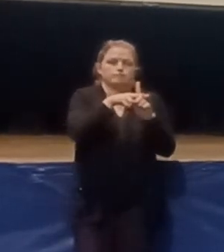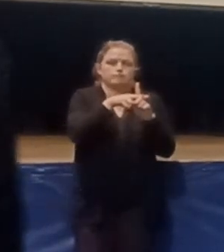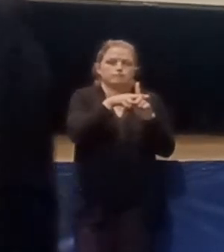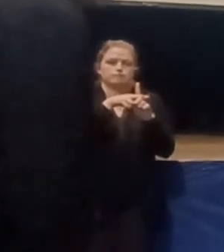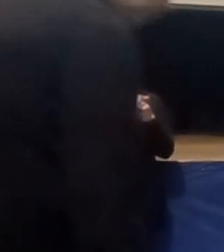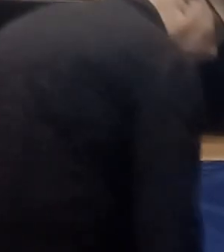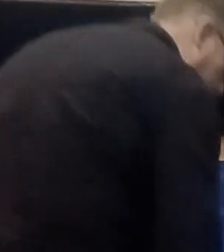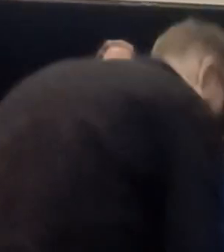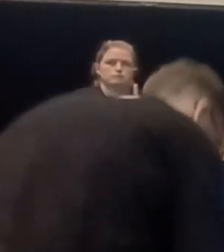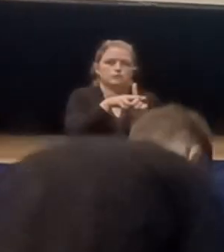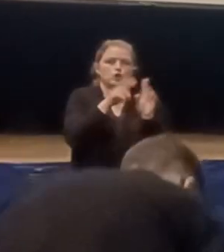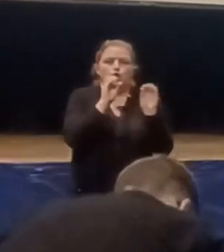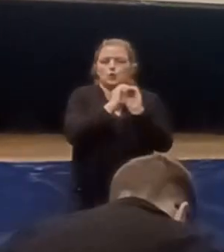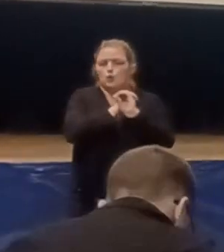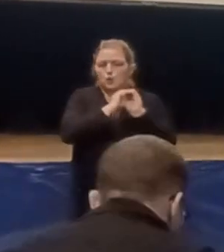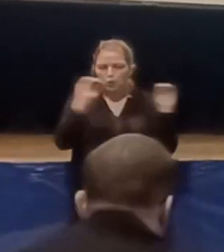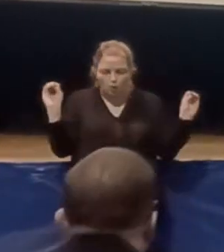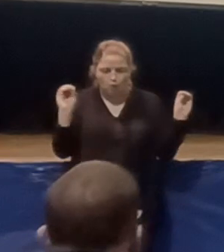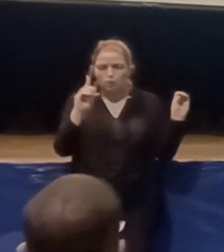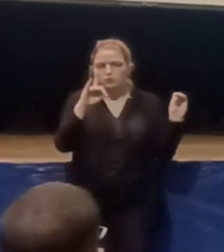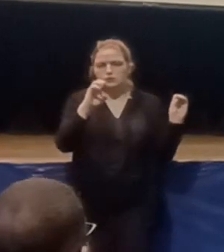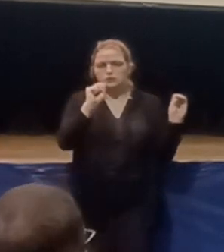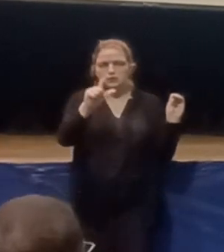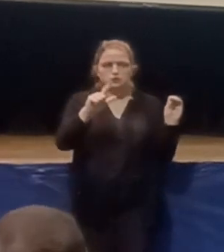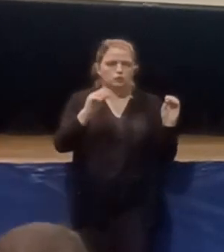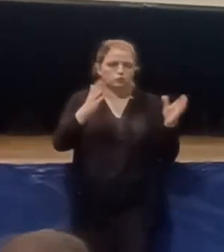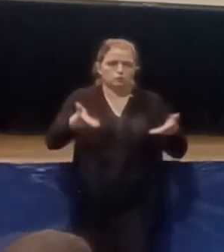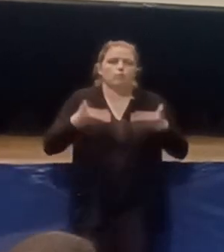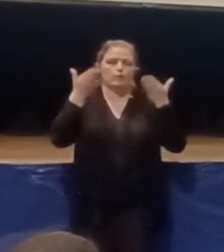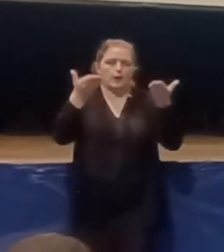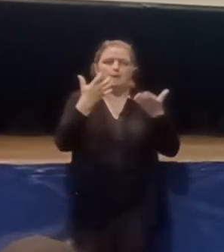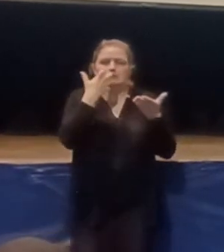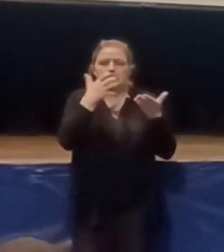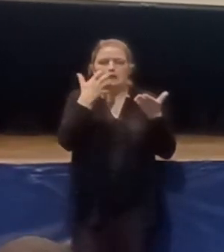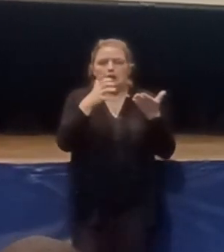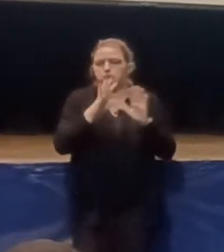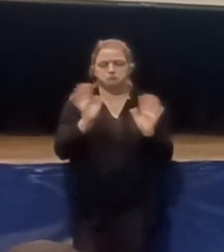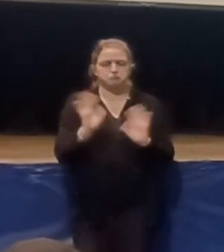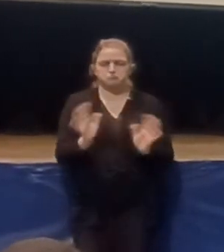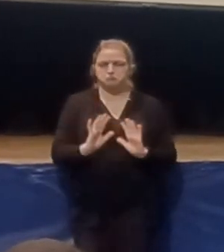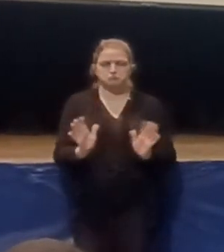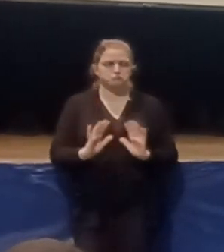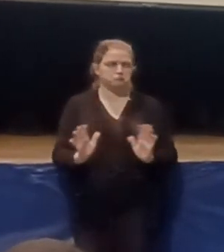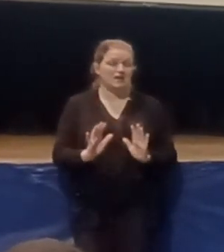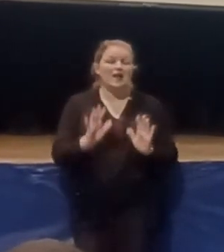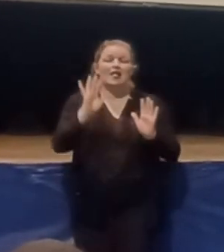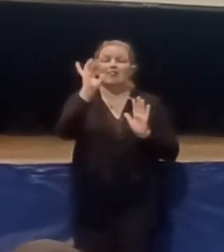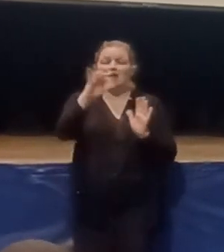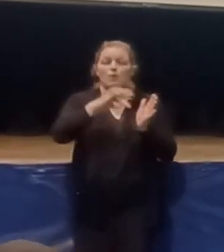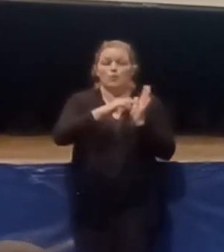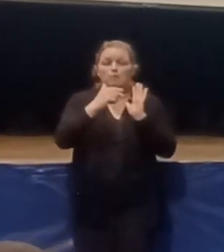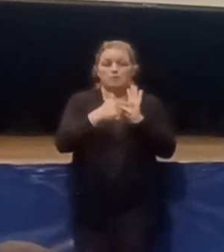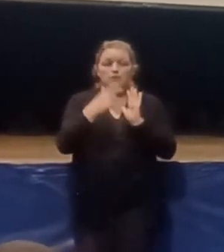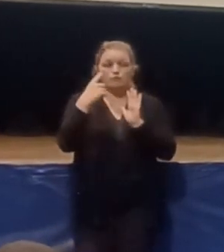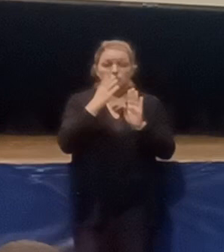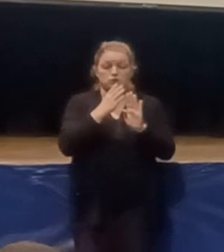there's no diesel being used to bring them up to cabin temperature that we'll need for